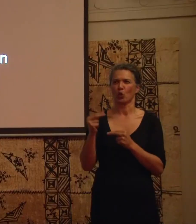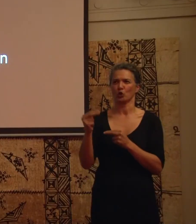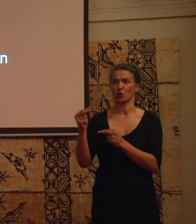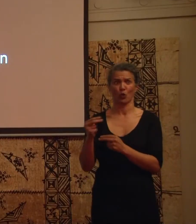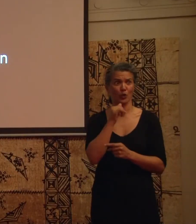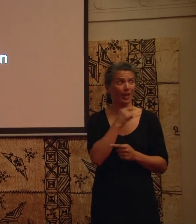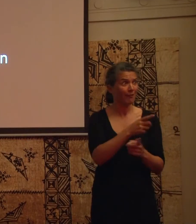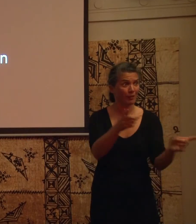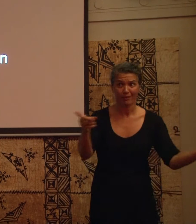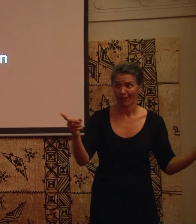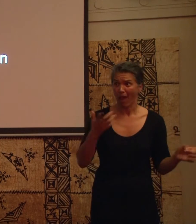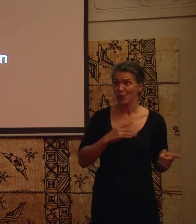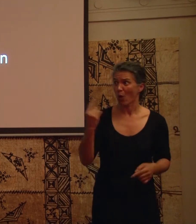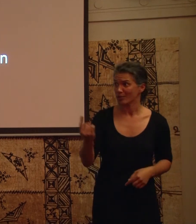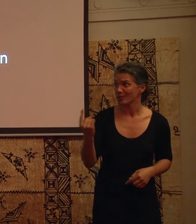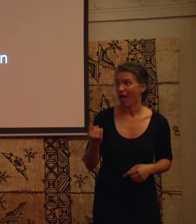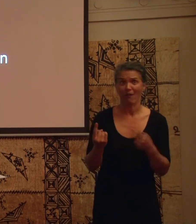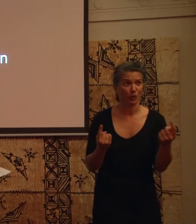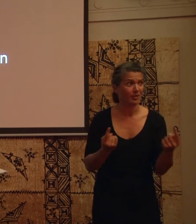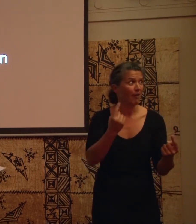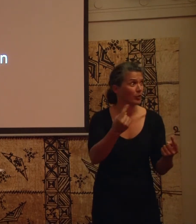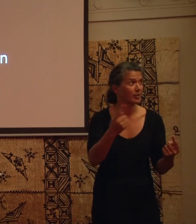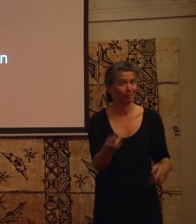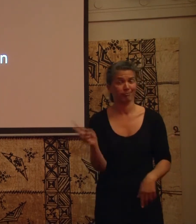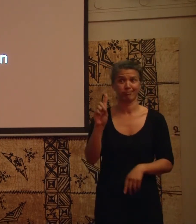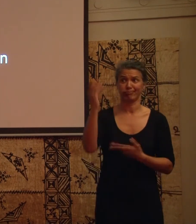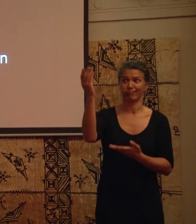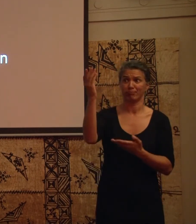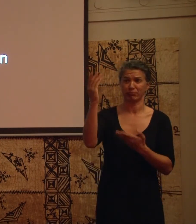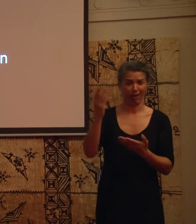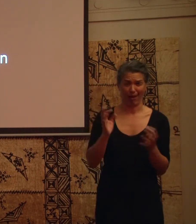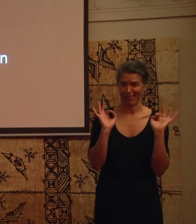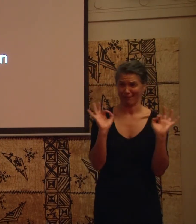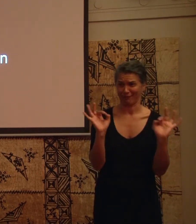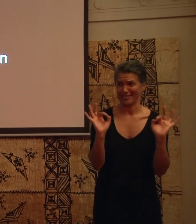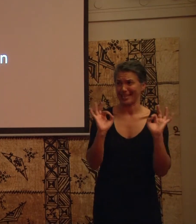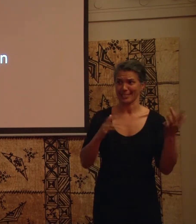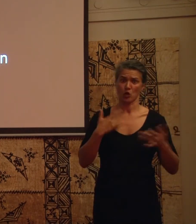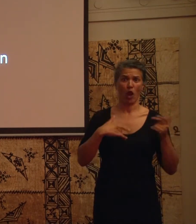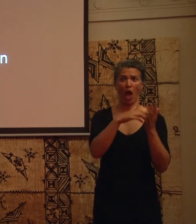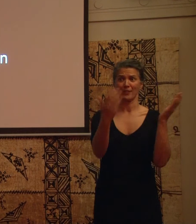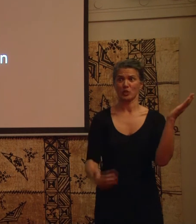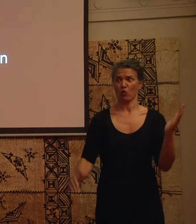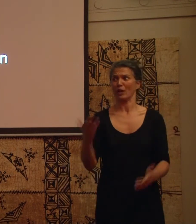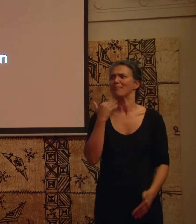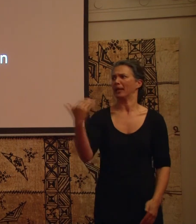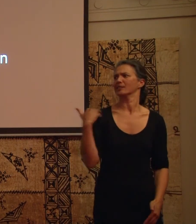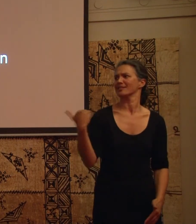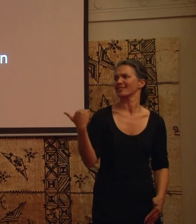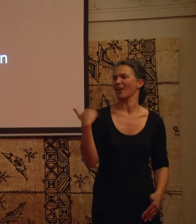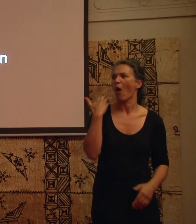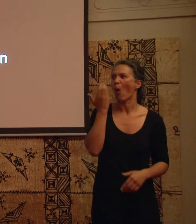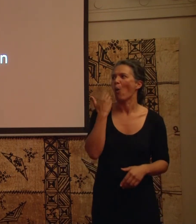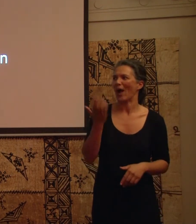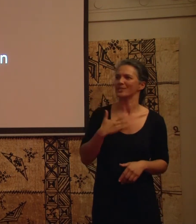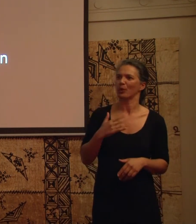a pachakacha and tell us about something you're passionate about, even if it's your life story, then let one of us know, because we're always looking for new